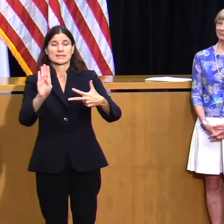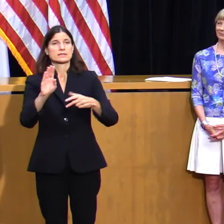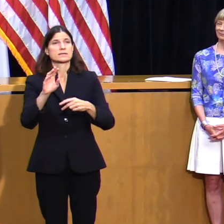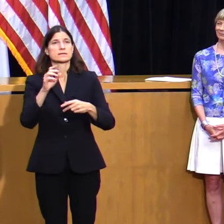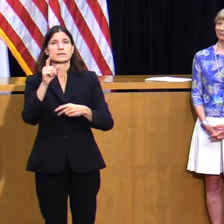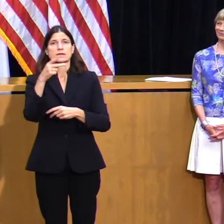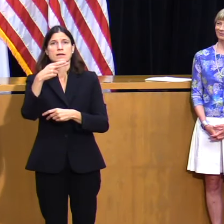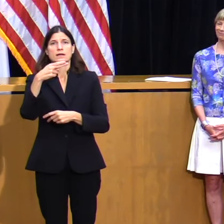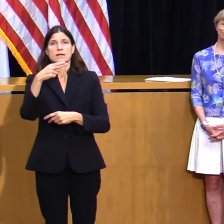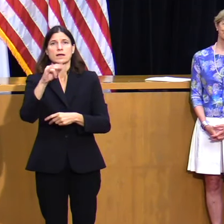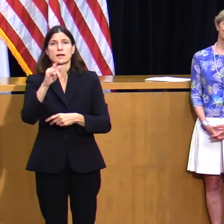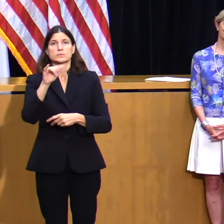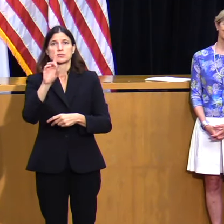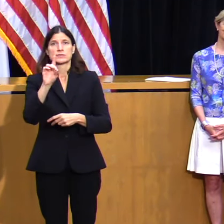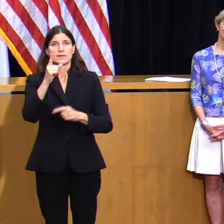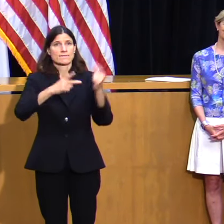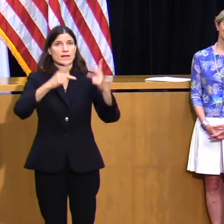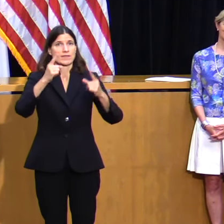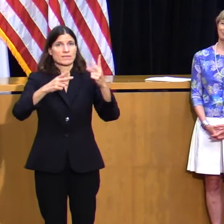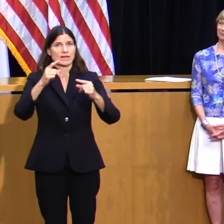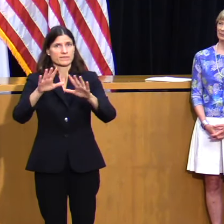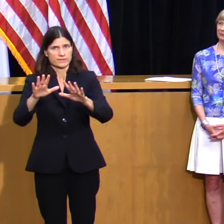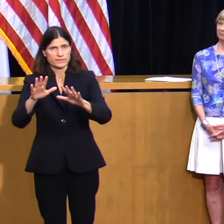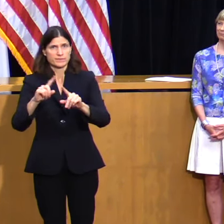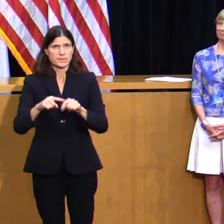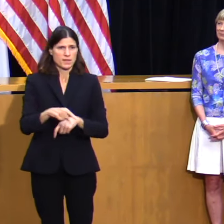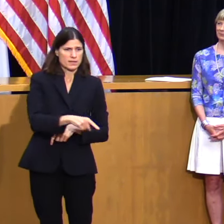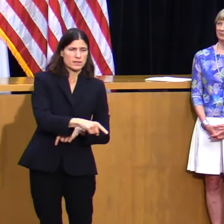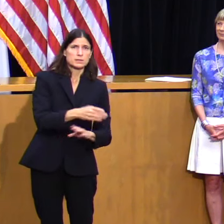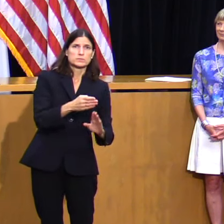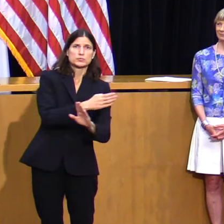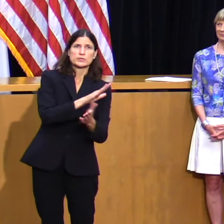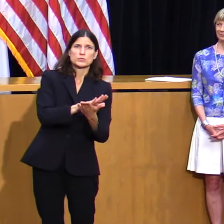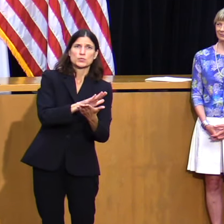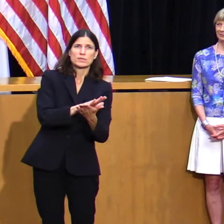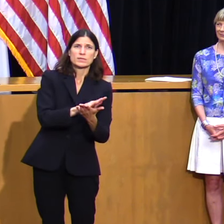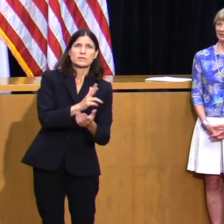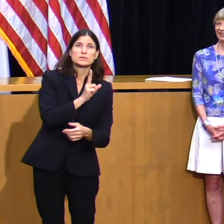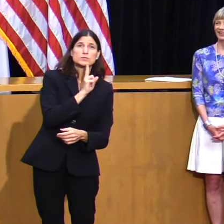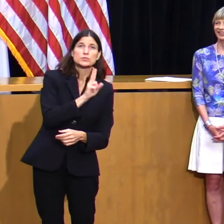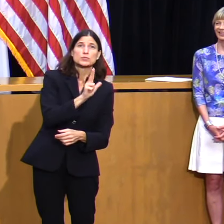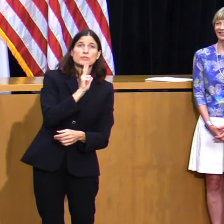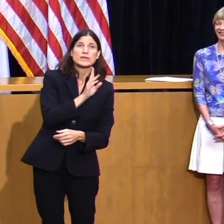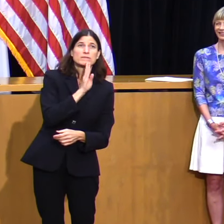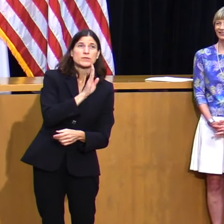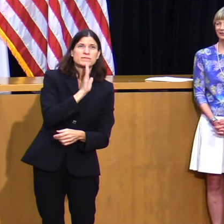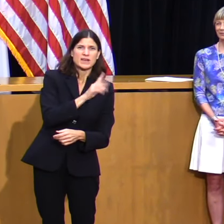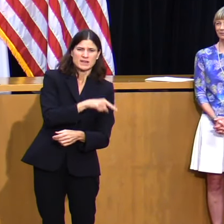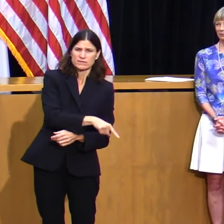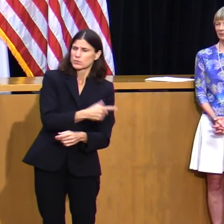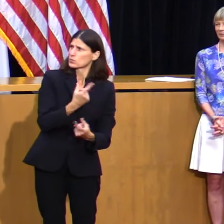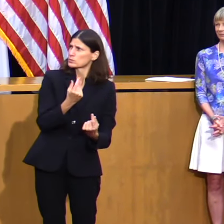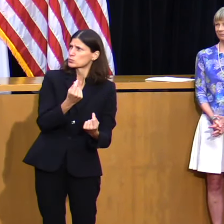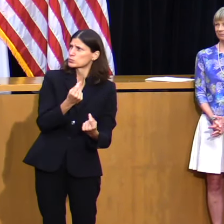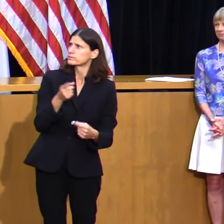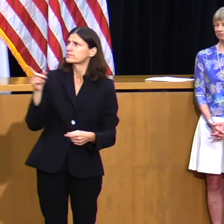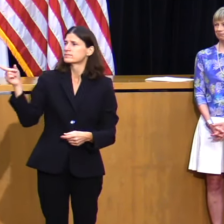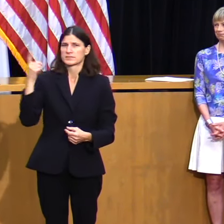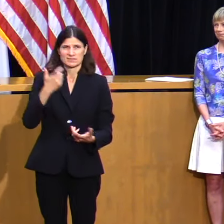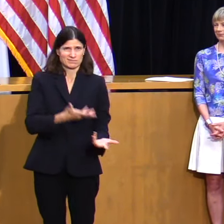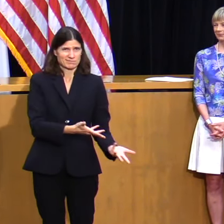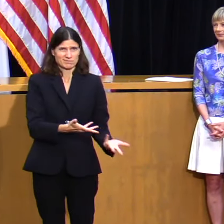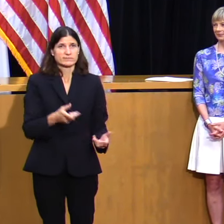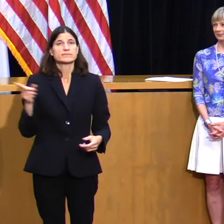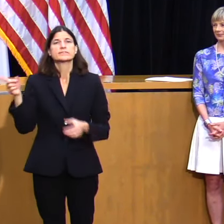into the classrooms in those districts? School year is going to last hopefully 8 or 10 months, and I think over the course of that period of